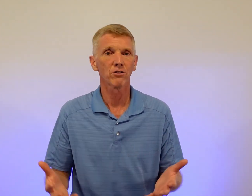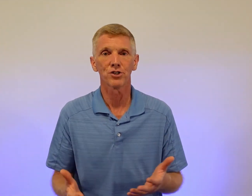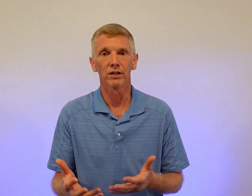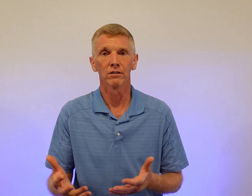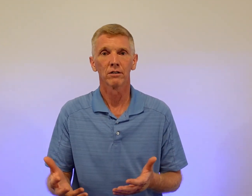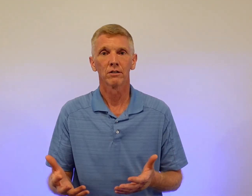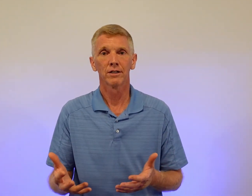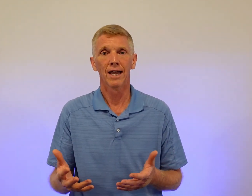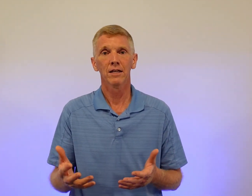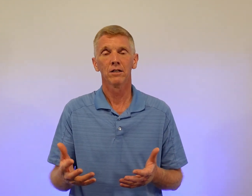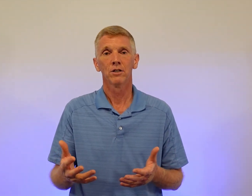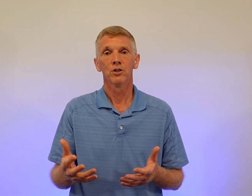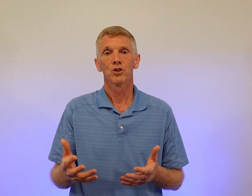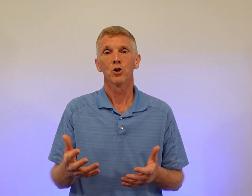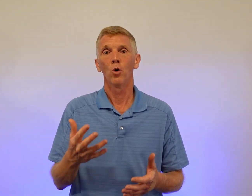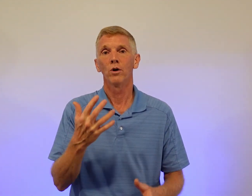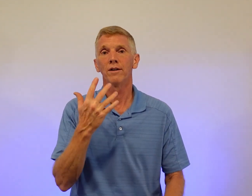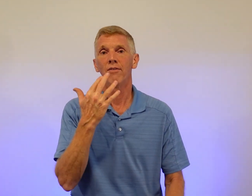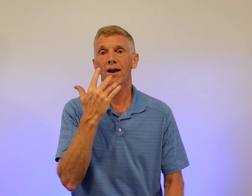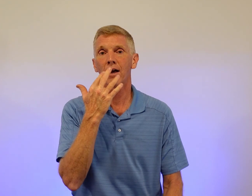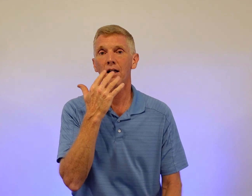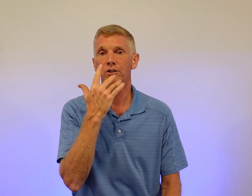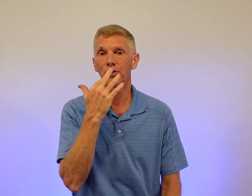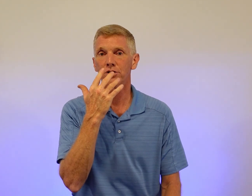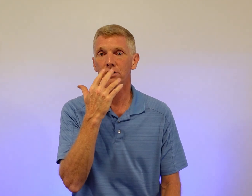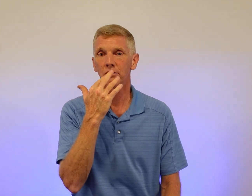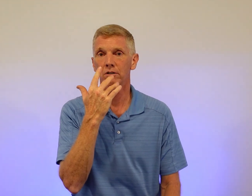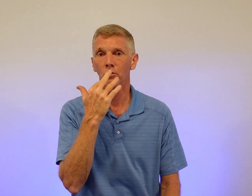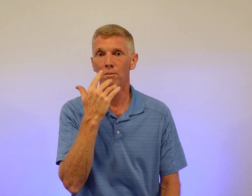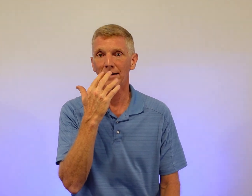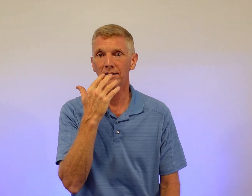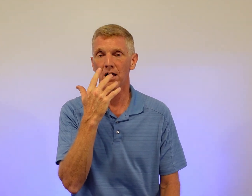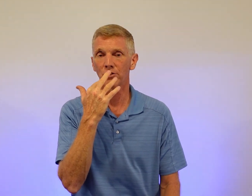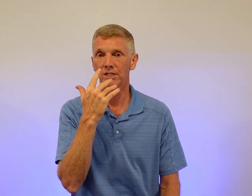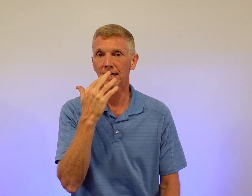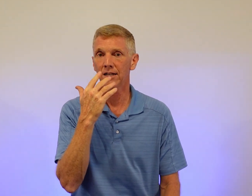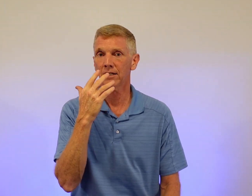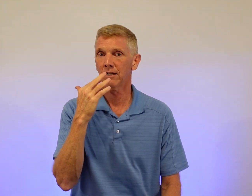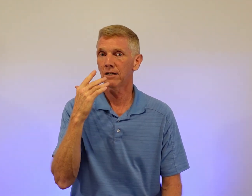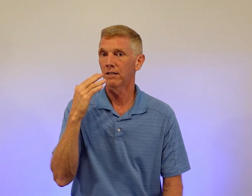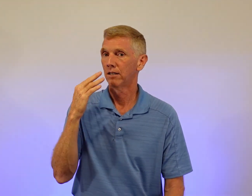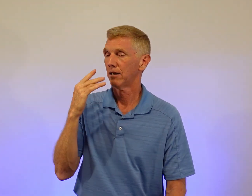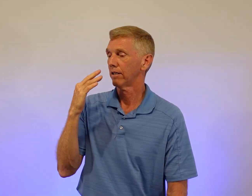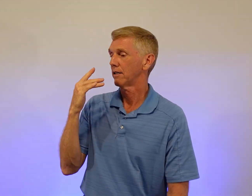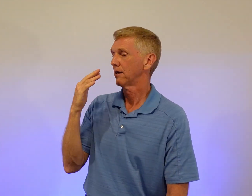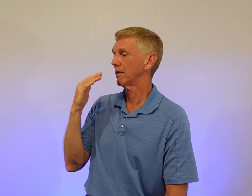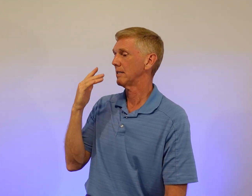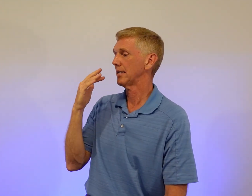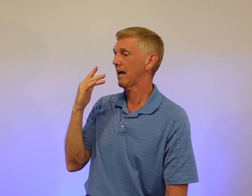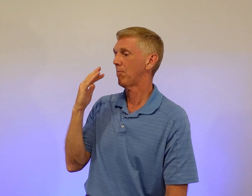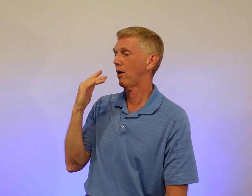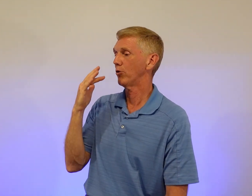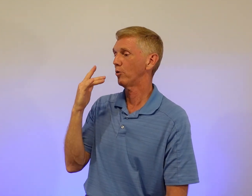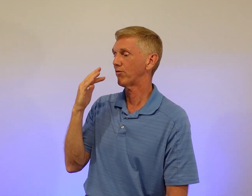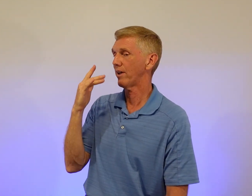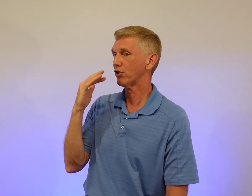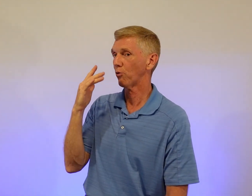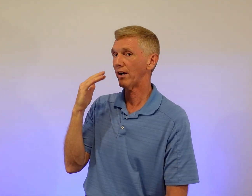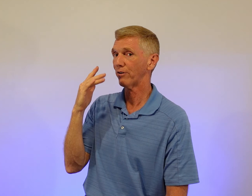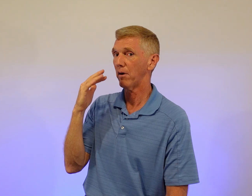here, okay? So the colors, we're back to colors again. Do you see how those fingers are right in front of my